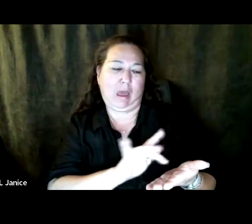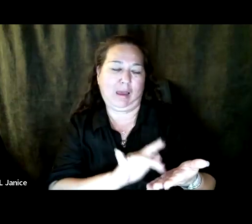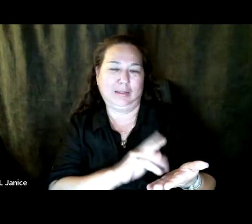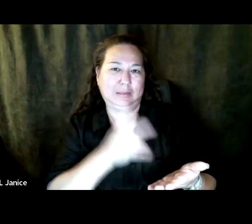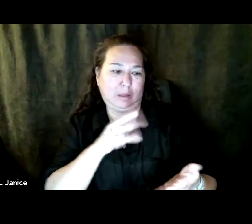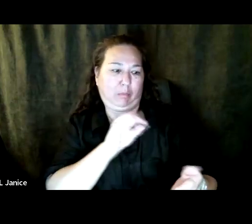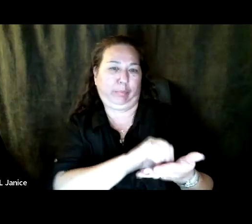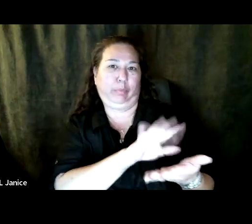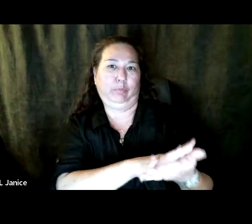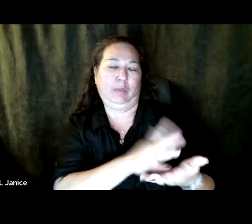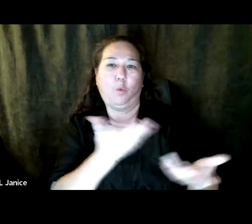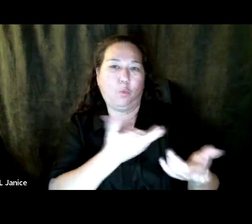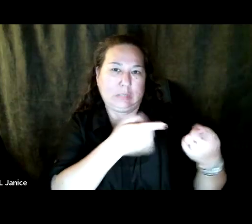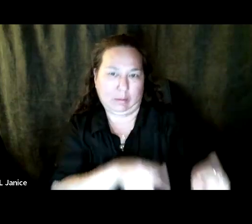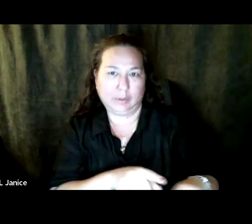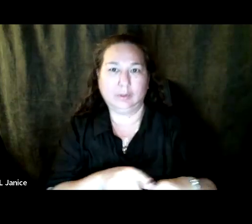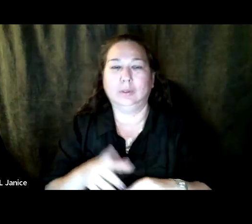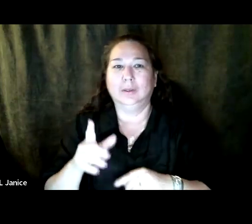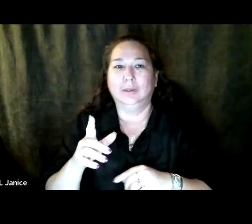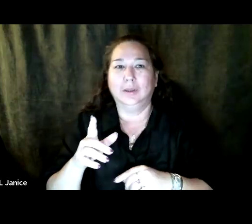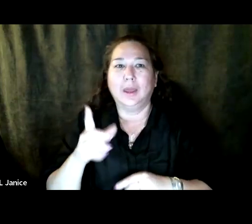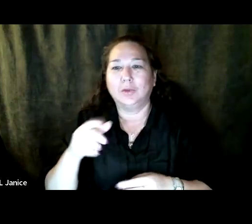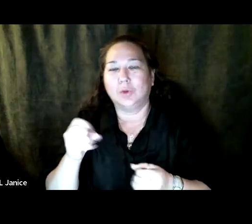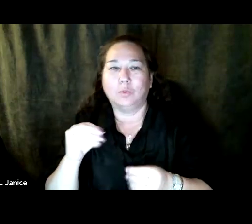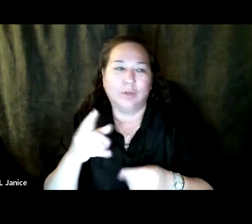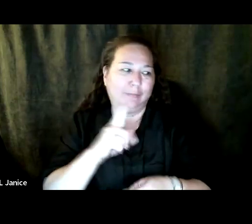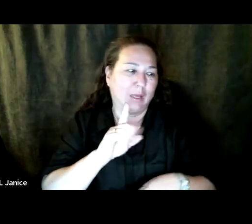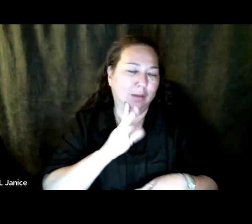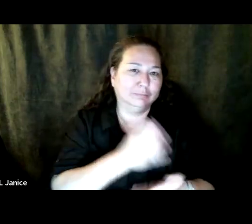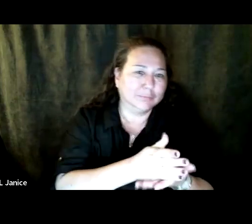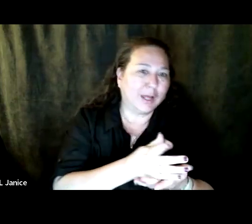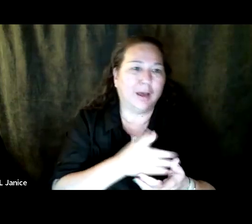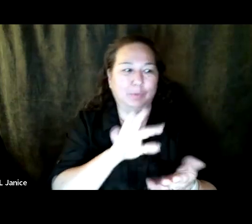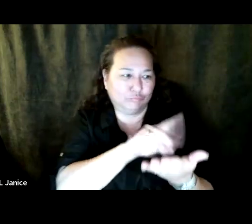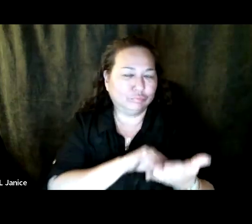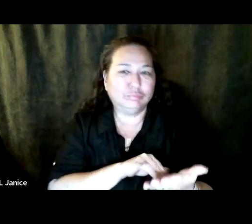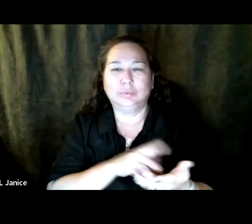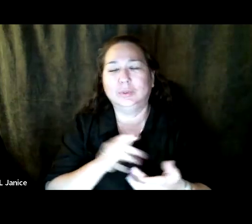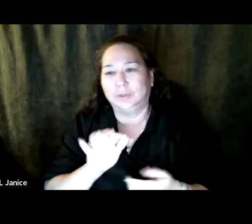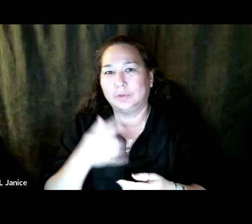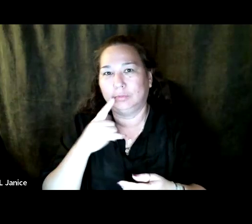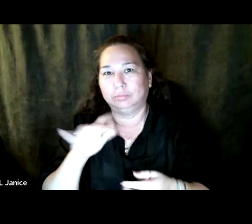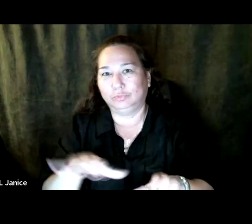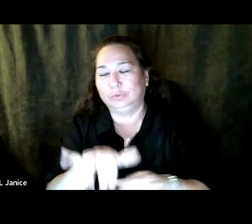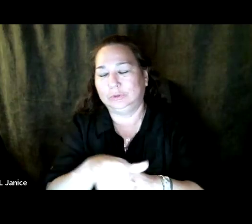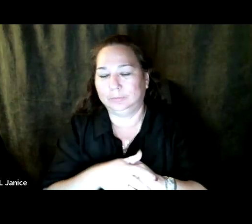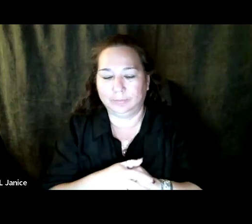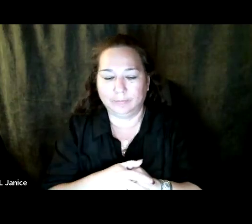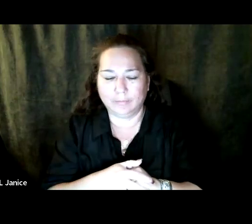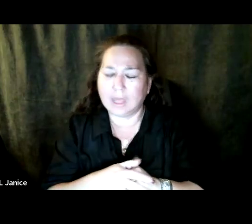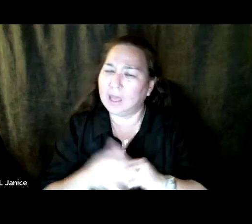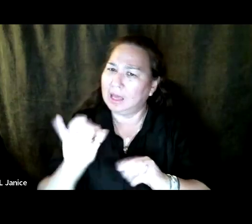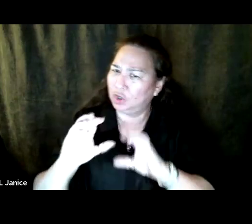bus being stopped even after having the kids inside. So I totally get that. Was there any communication that was being sent to